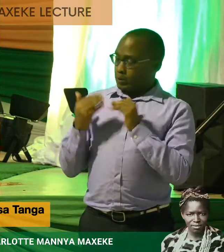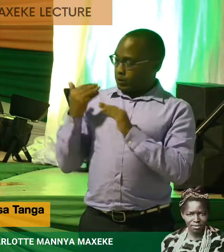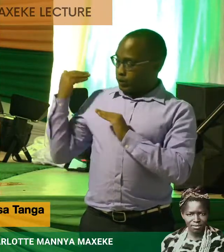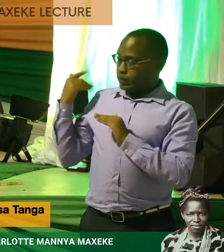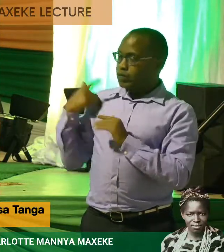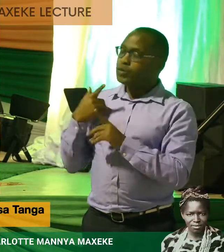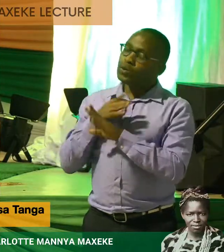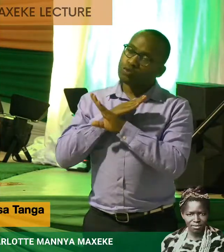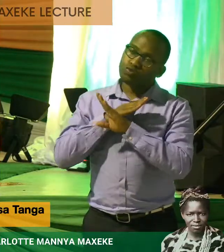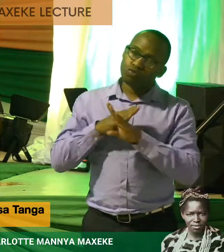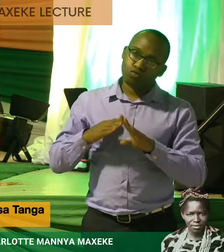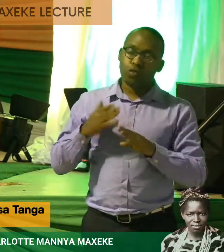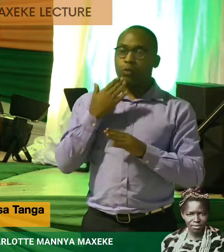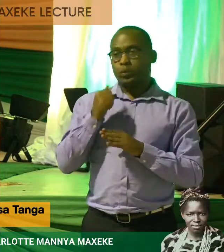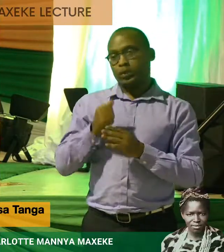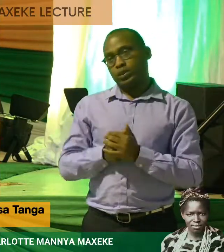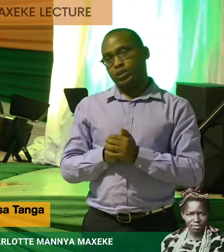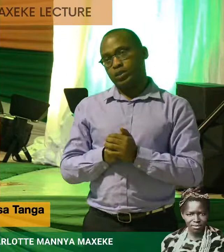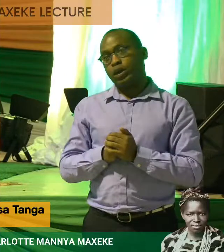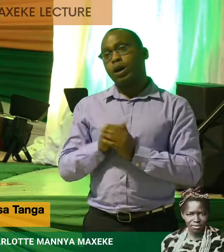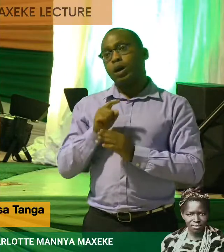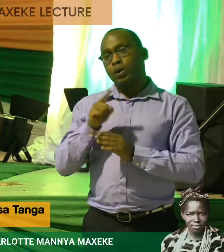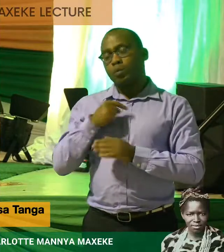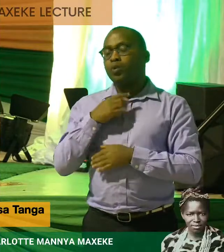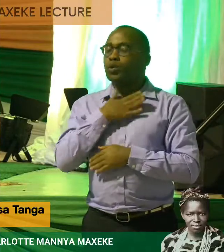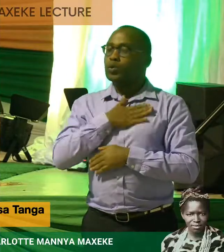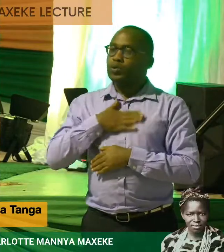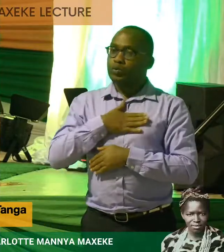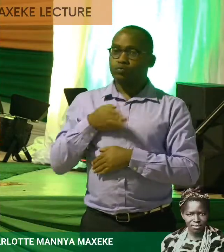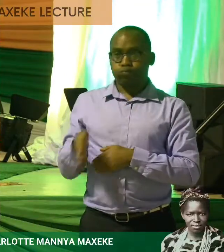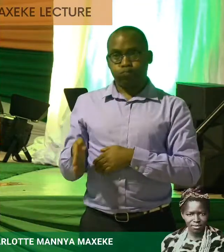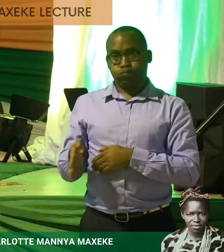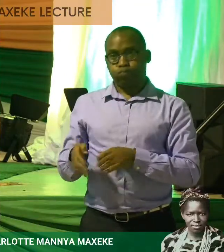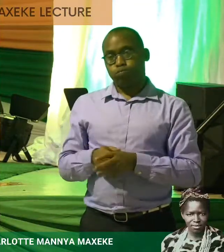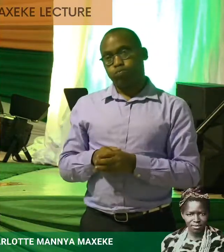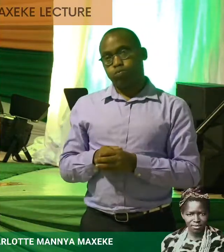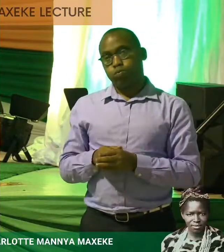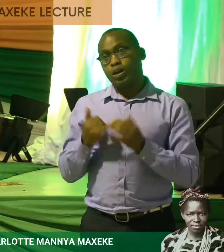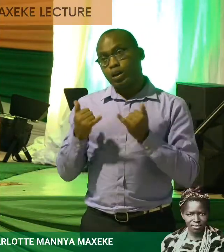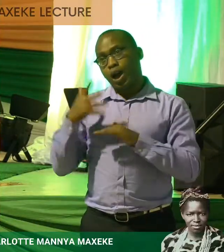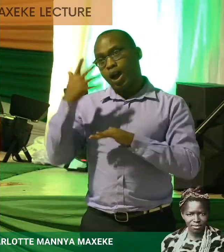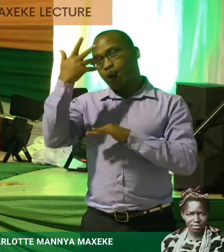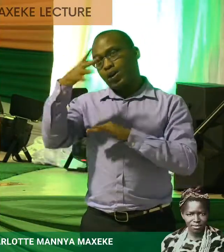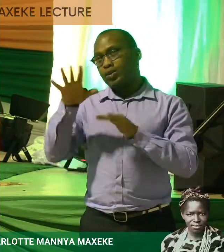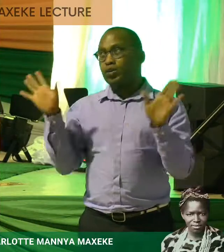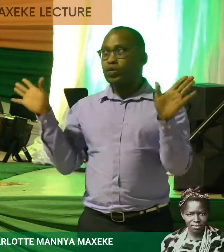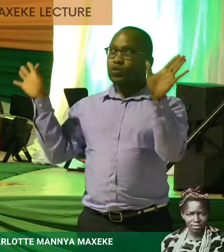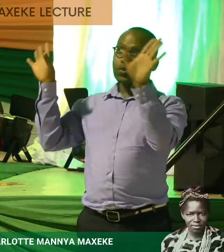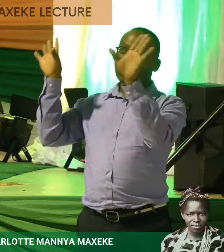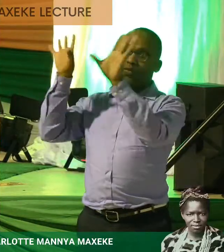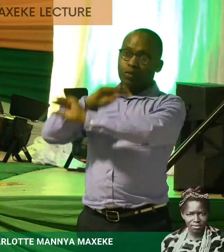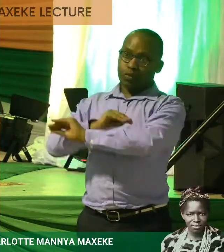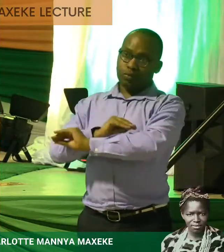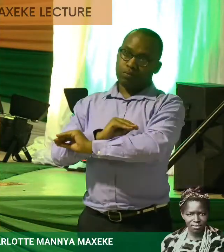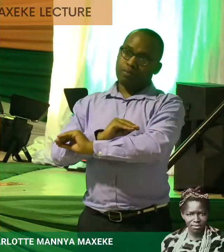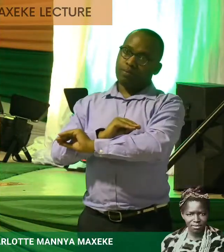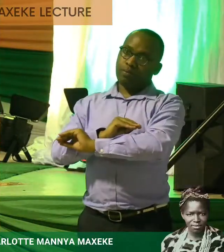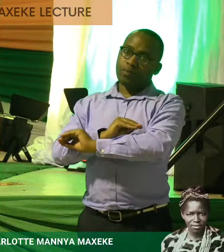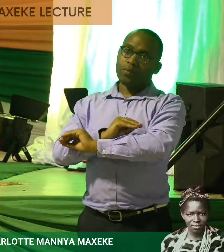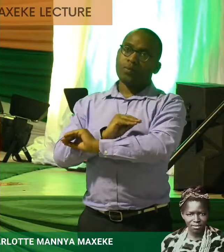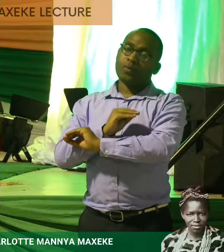ndicela uxolo elungumangaliso kodwa bekumnandi apha kuhlwile bethuna